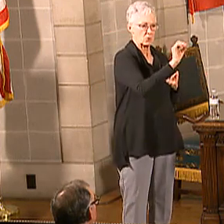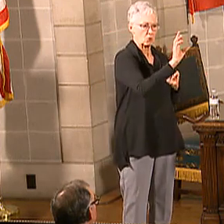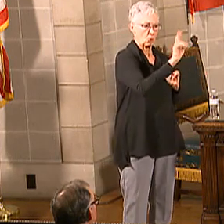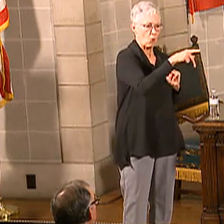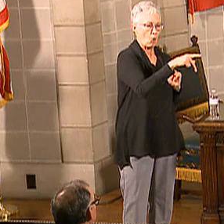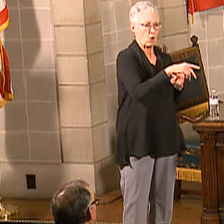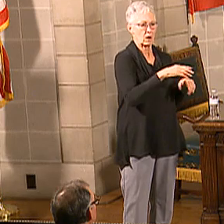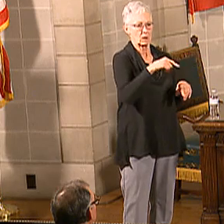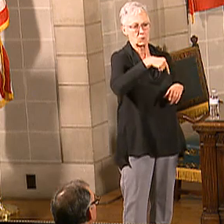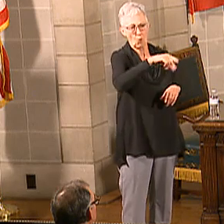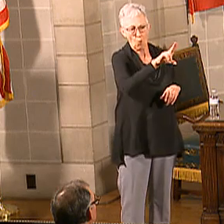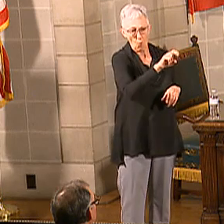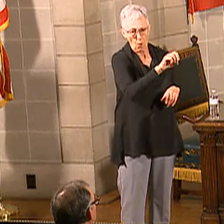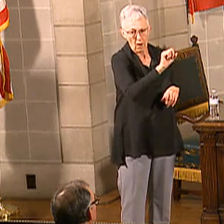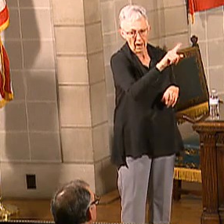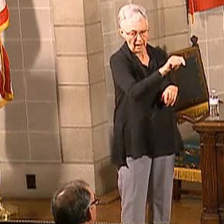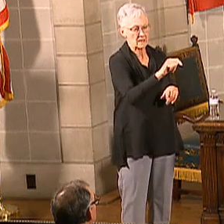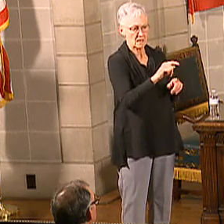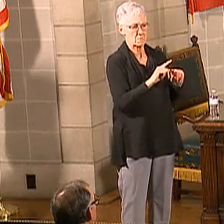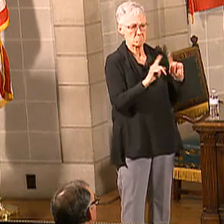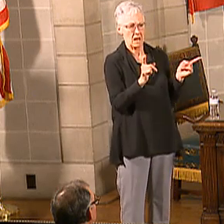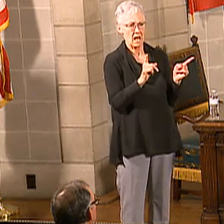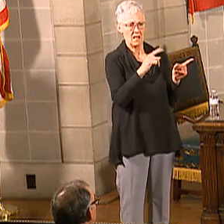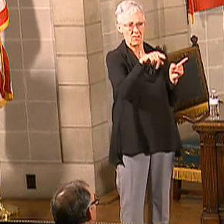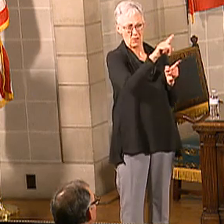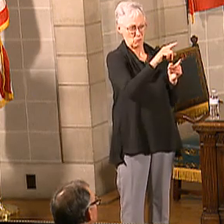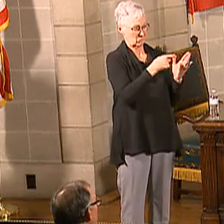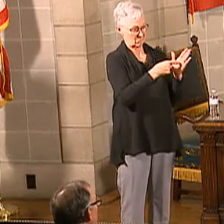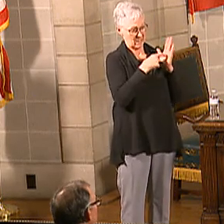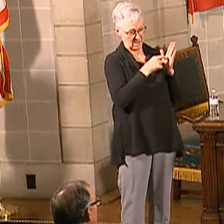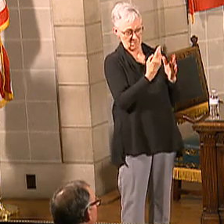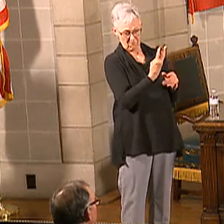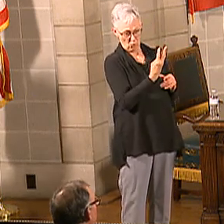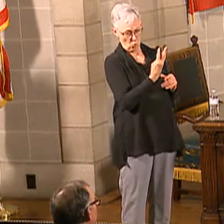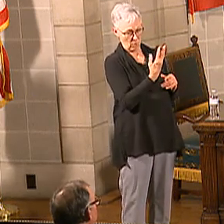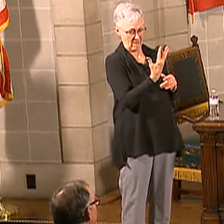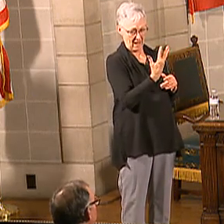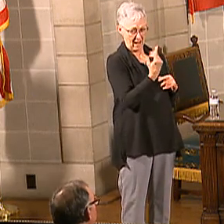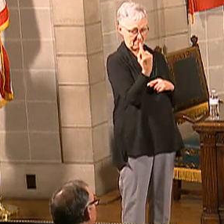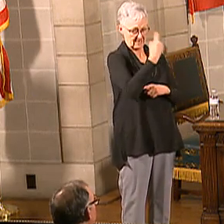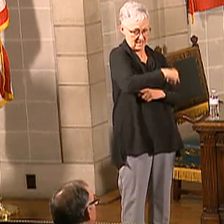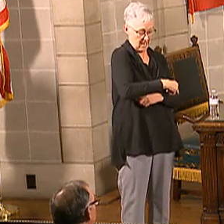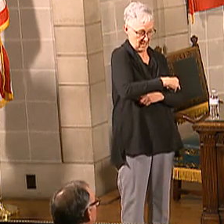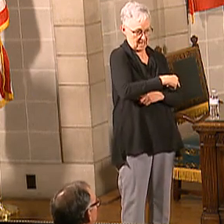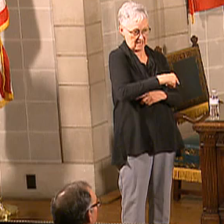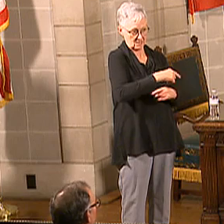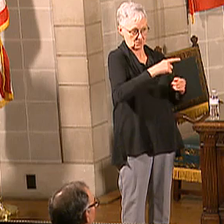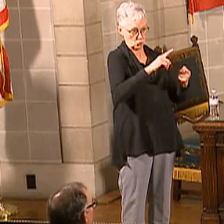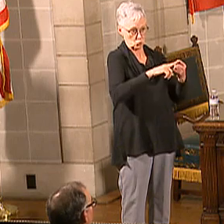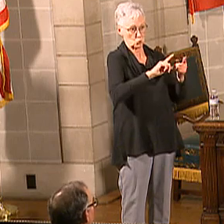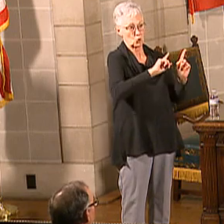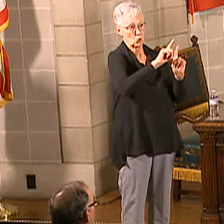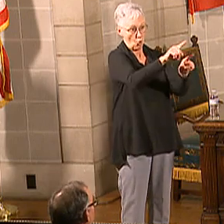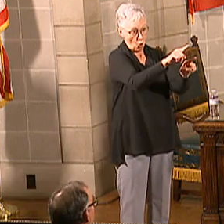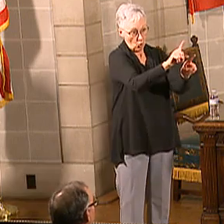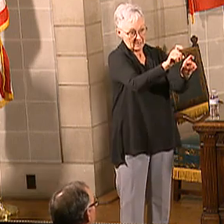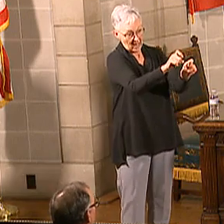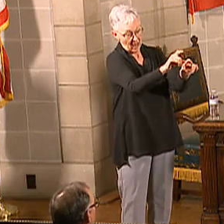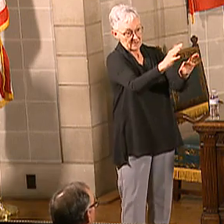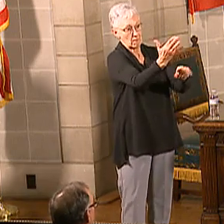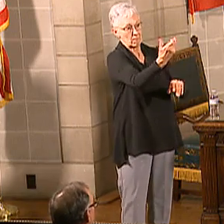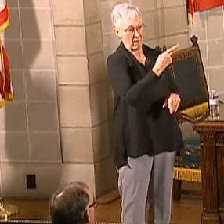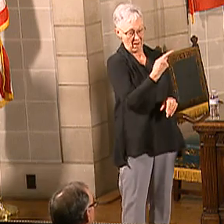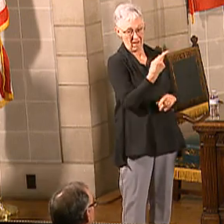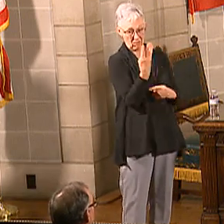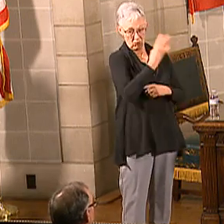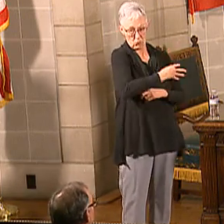around, but I think, Dr. Anton, we're getting about 200 of those. We got about 200 yesterday, is that about right? About 200 returned every day now for the last several days. Yeah, so we've had about